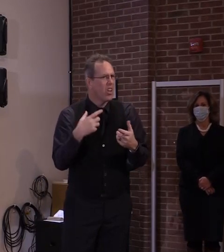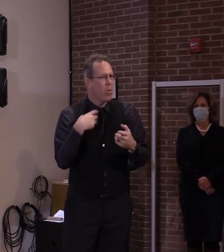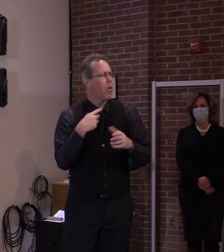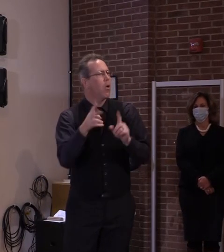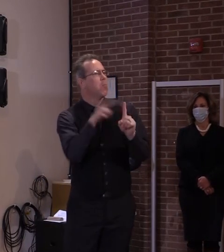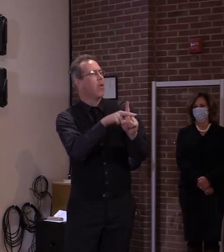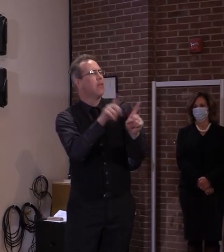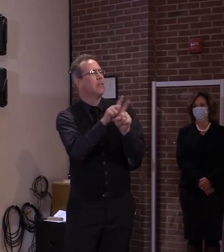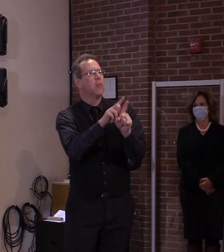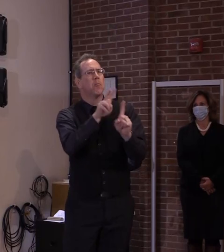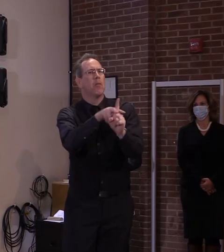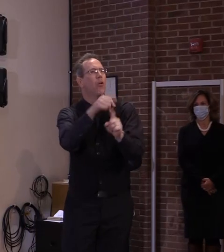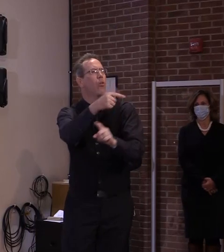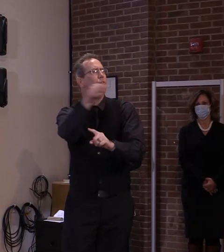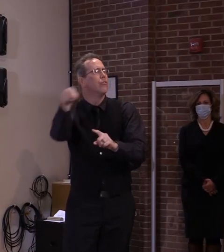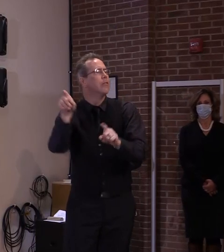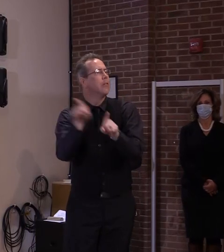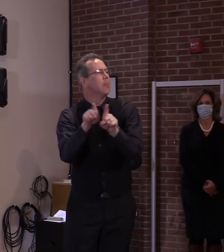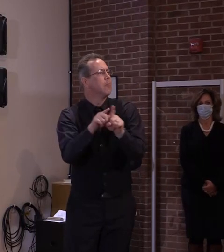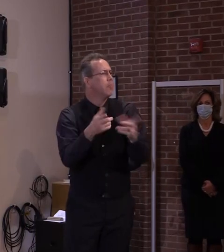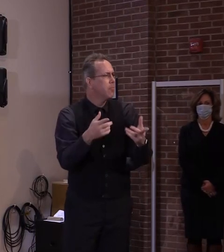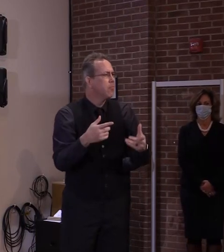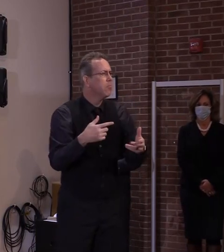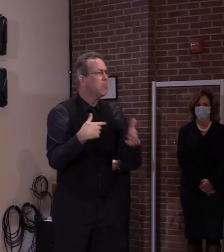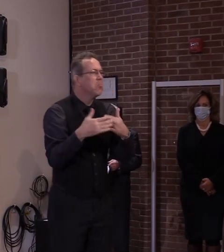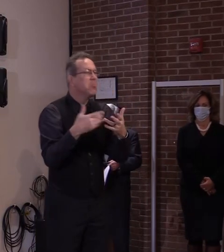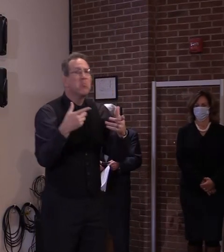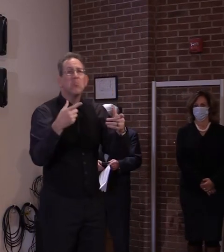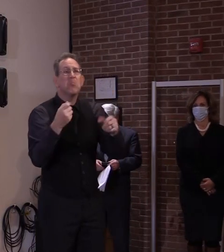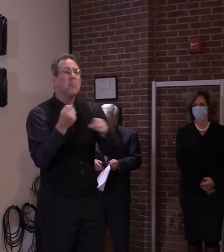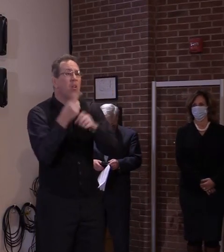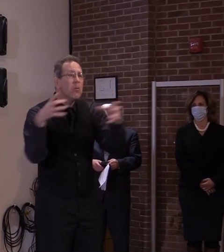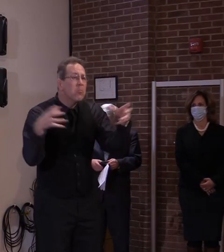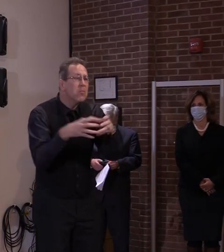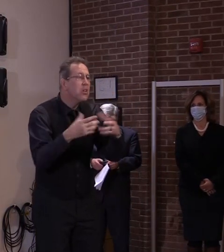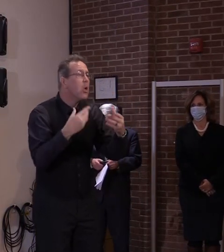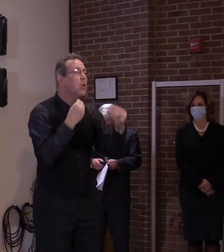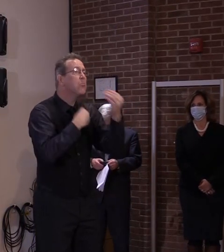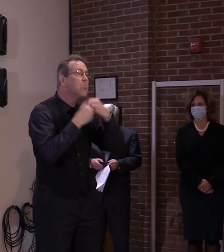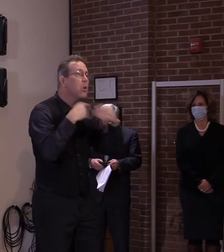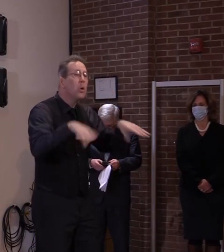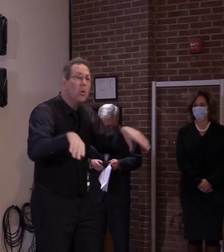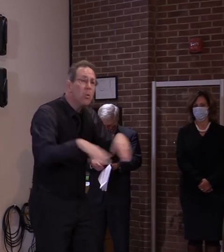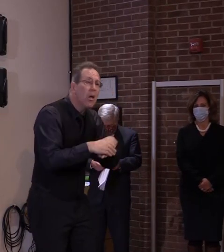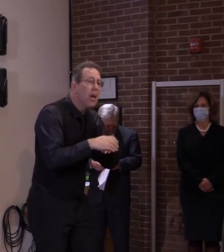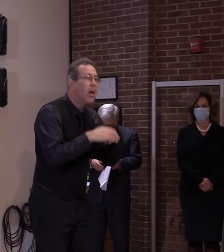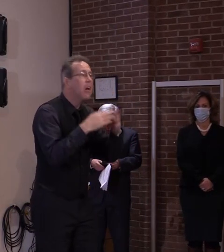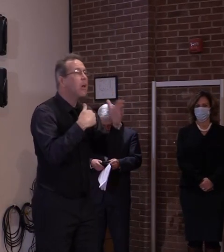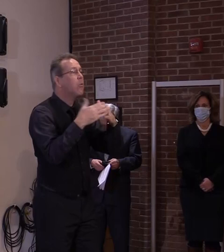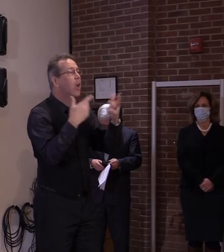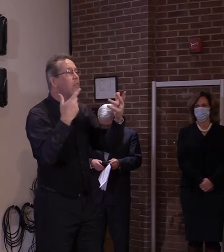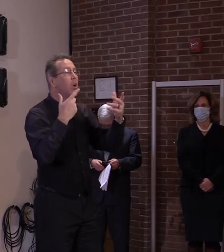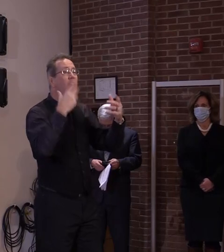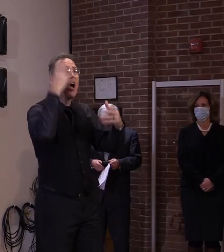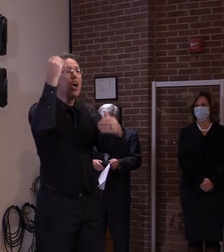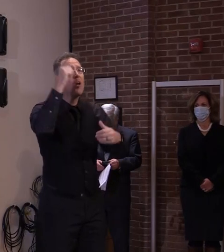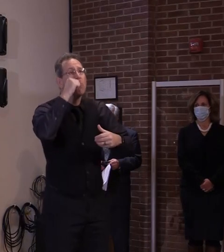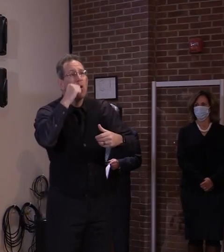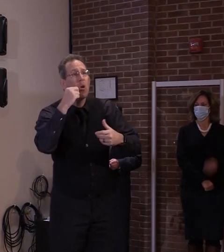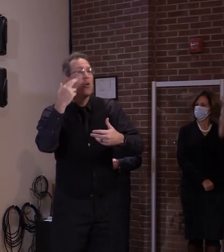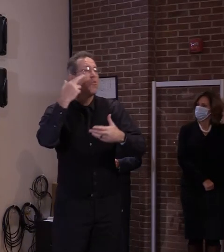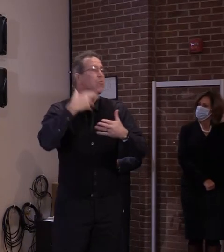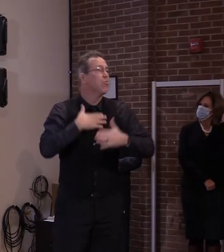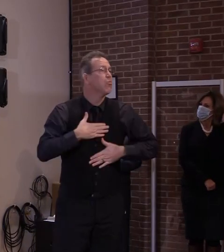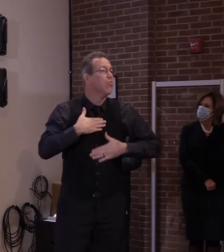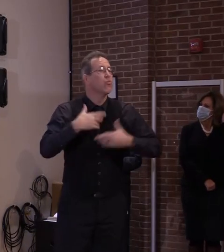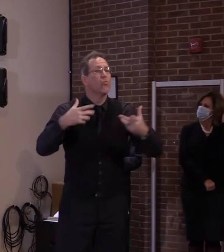it's a dinner, an annual dinner, or whether it's in a bar or a restaurant, those are typically the